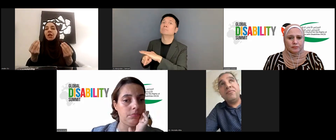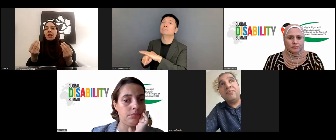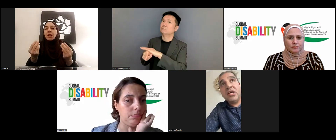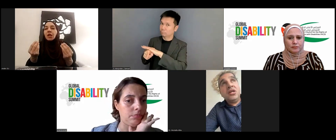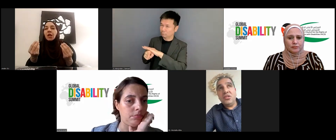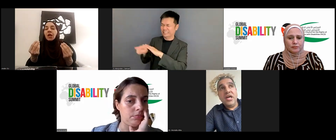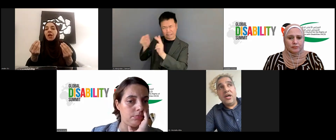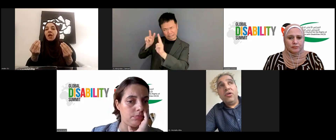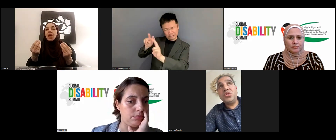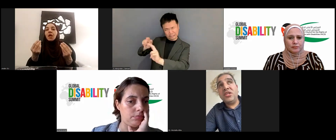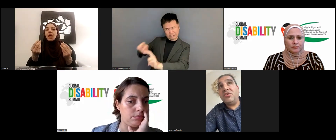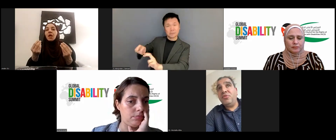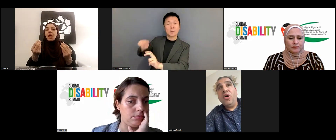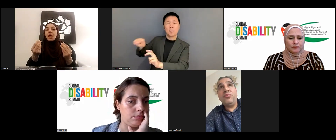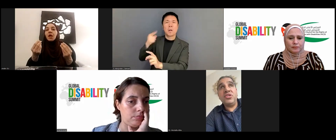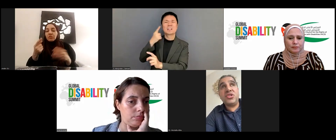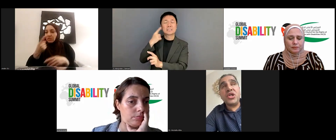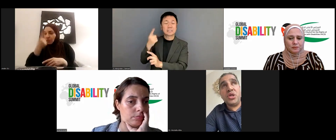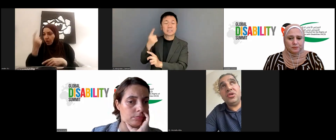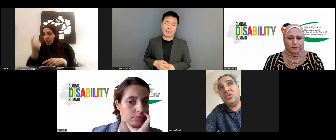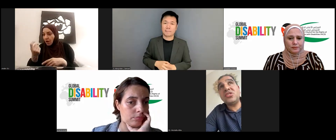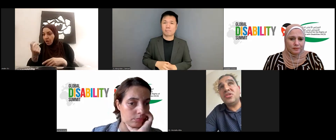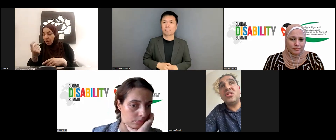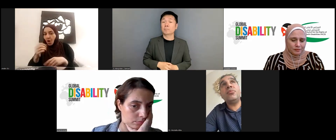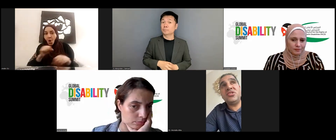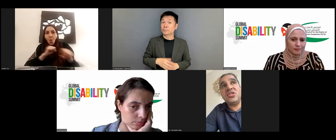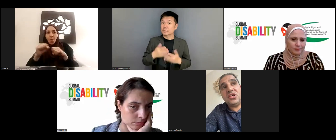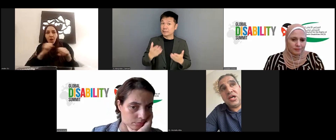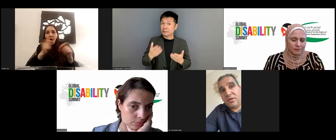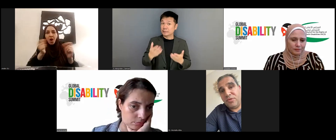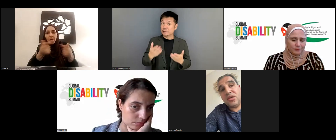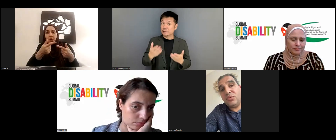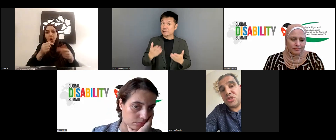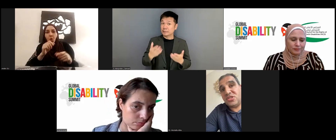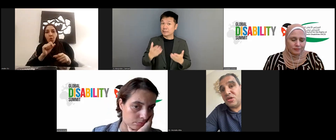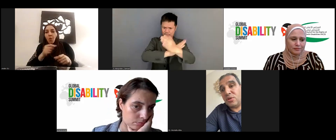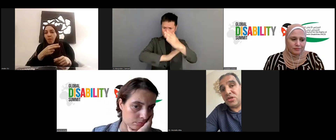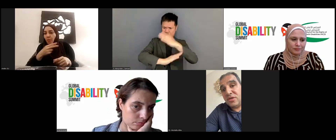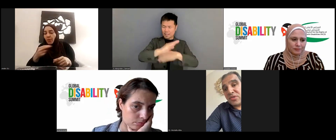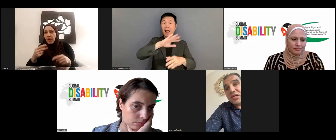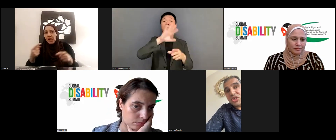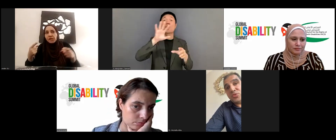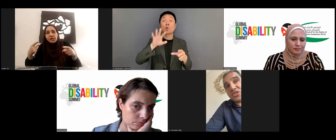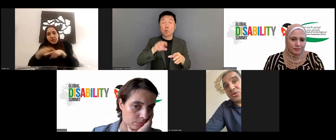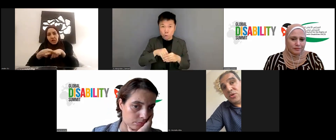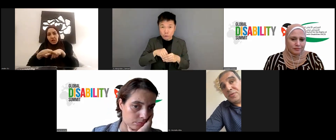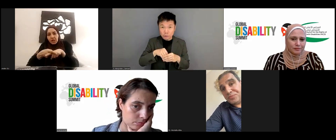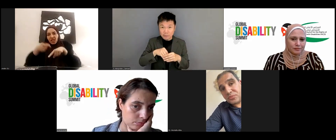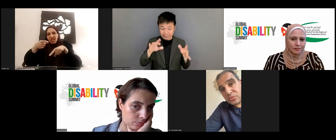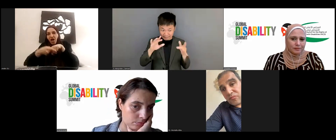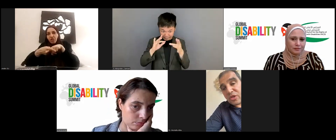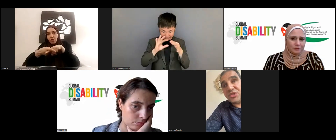actually the objective of structuring this disability inclusion stakeholder network.